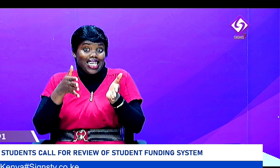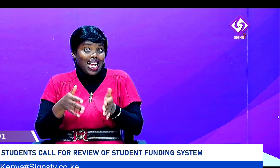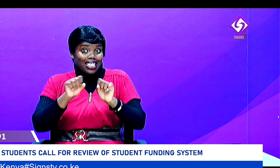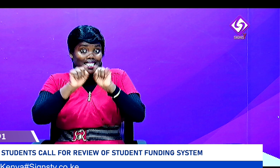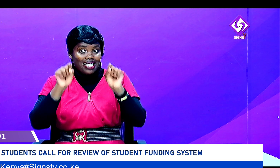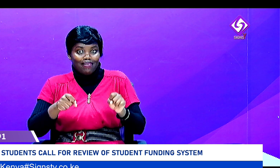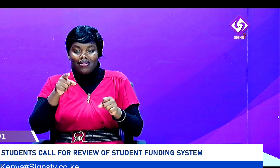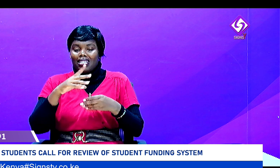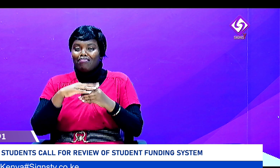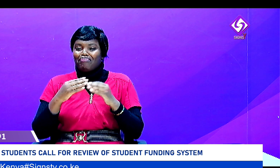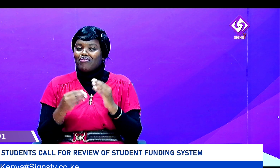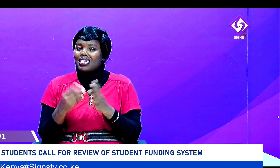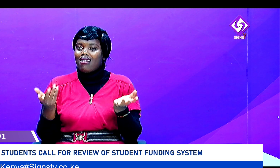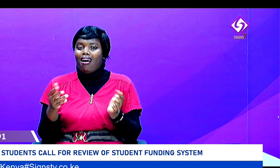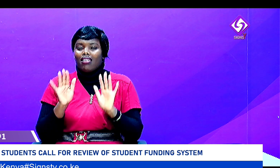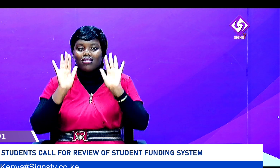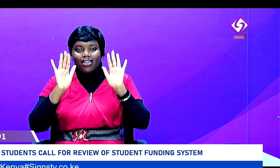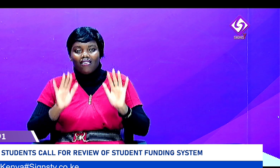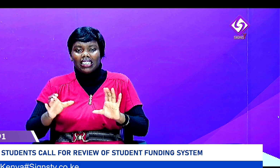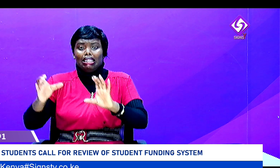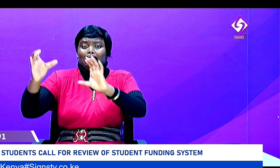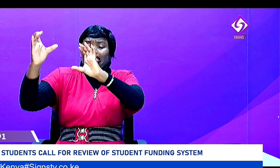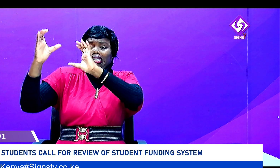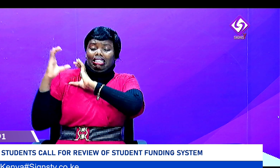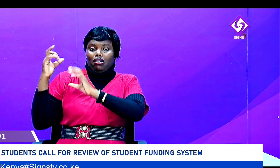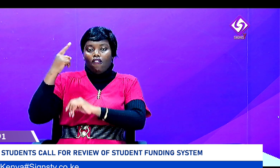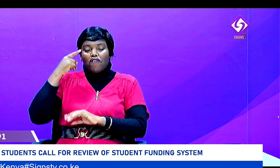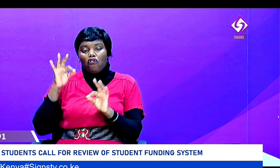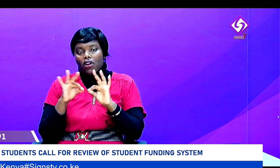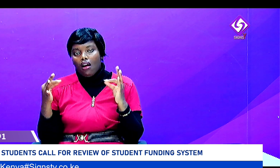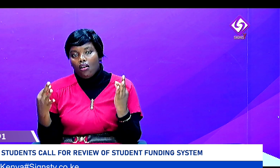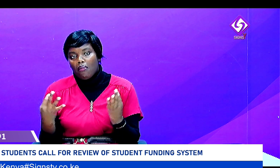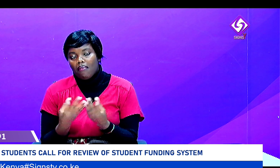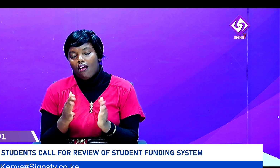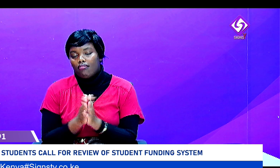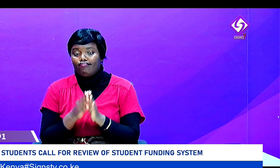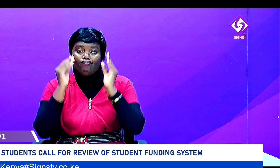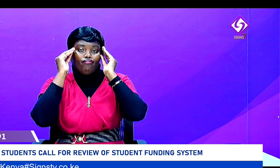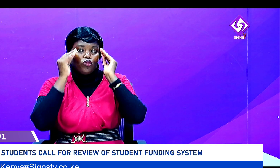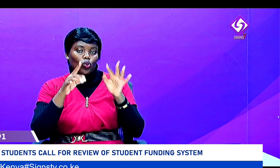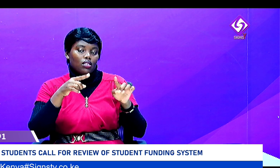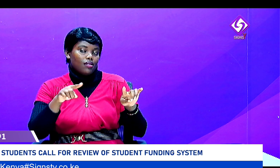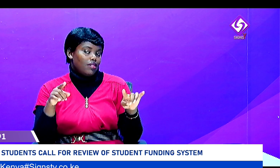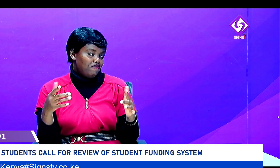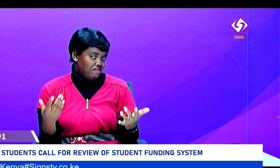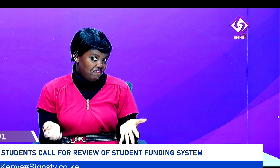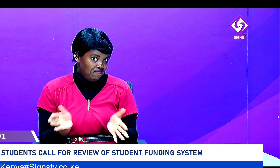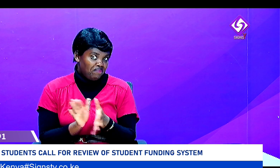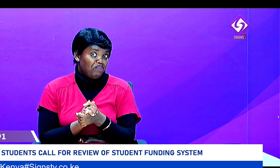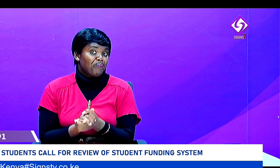They emphasized that the current system is creating a significant burden for students and their